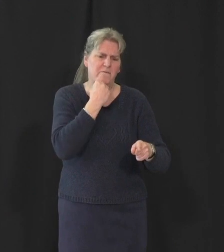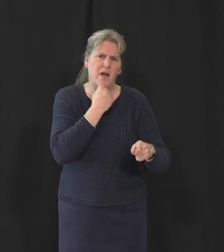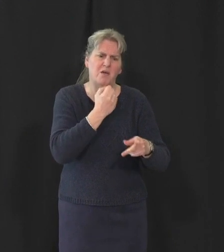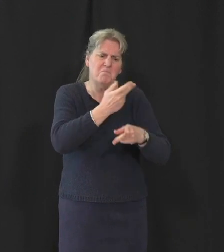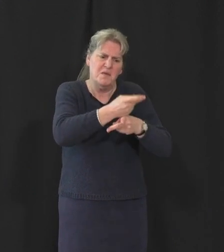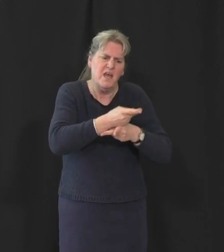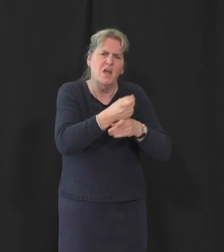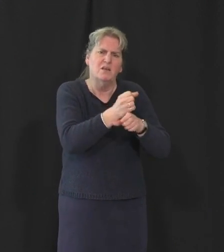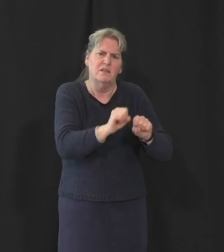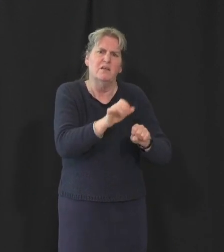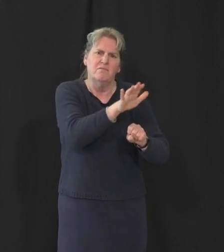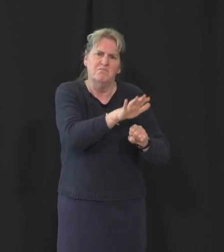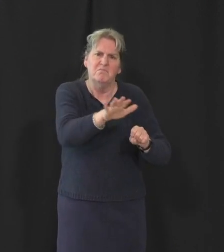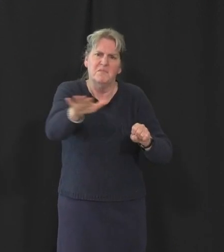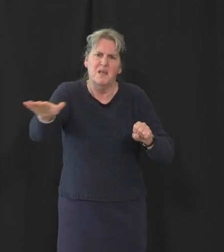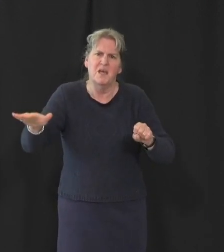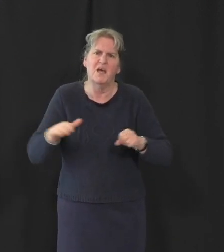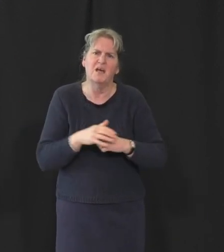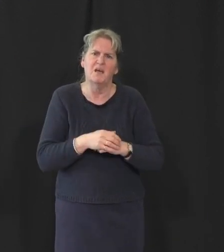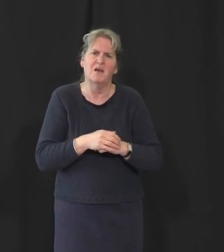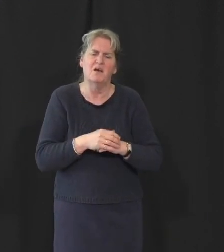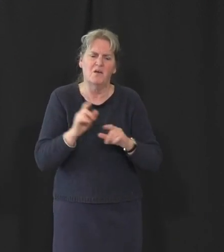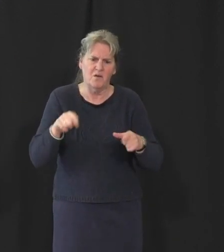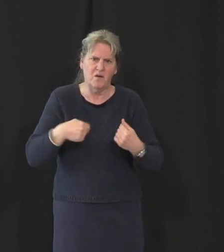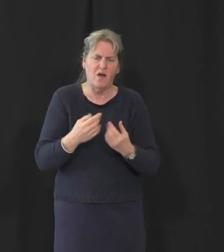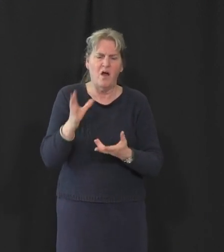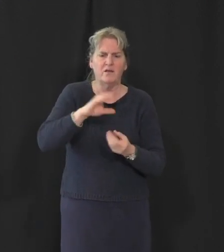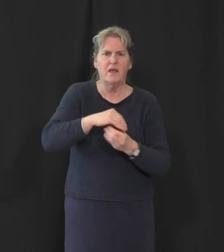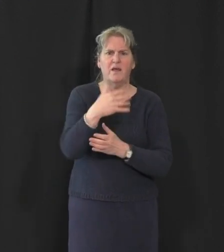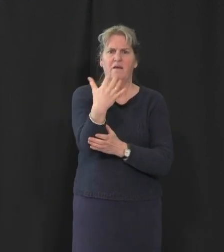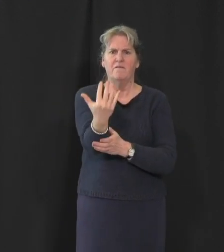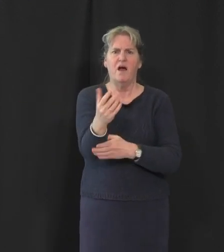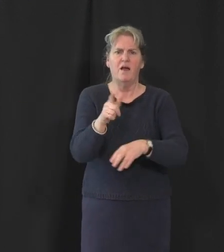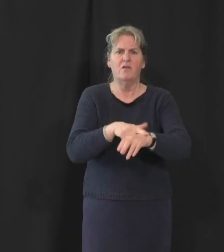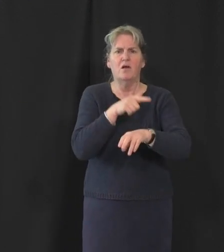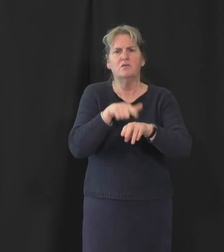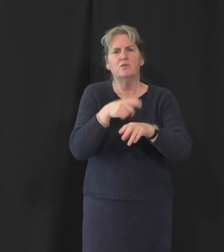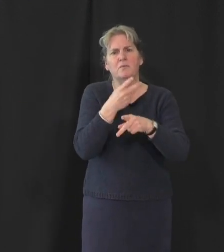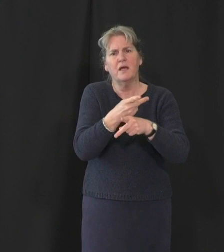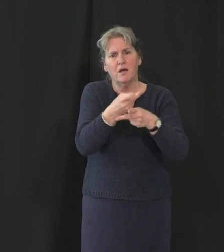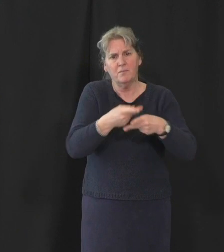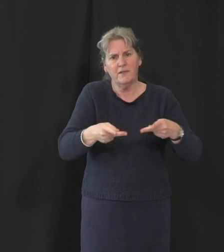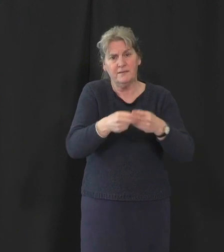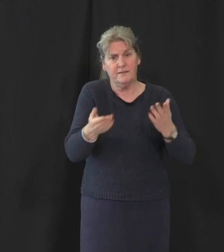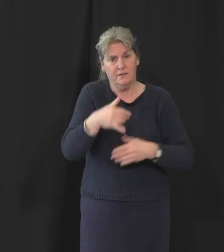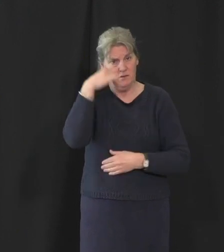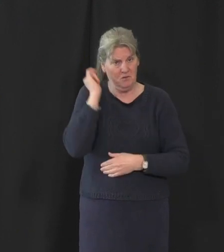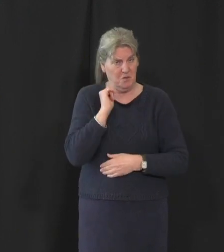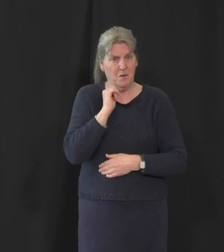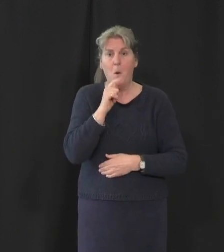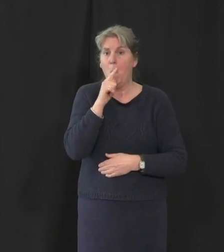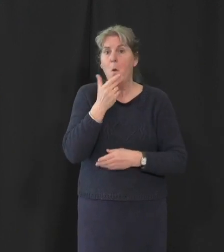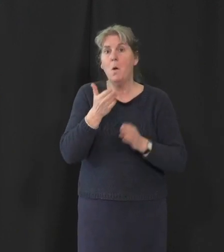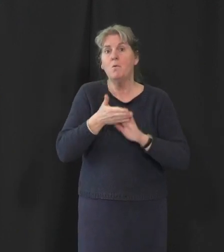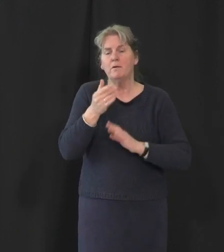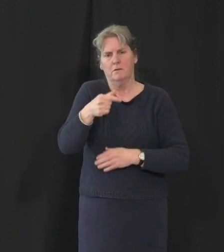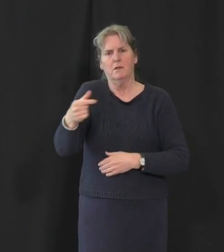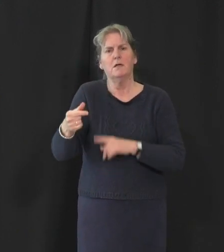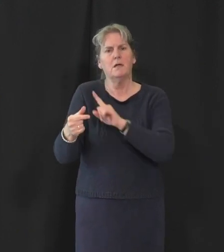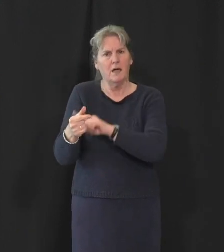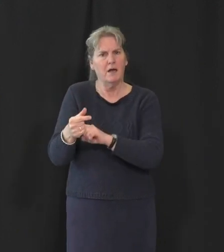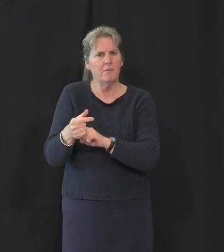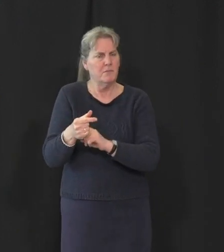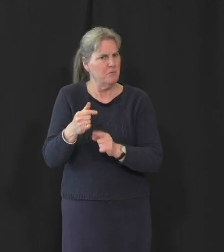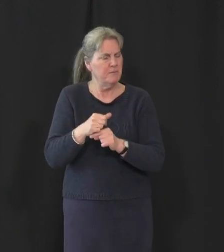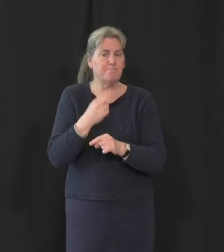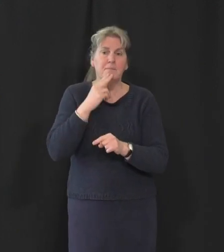being kept safe. We have 5 long-term care homes in Yukon, all of which are government run. We are